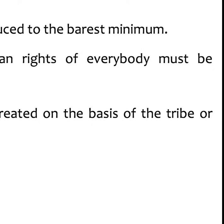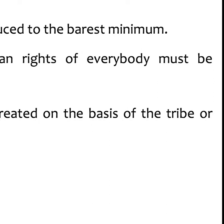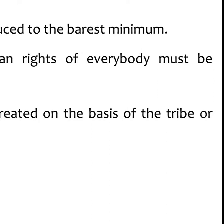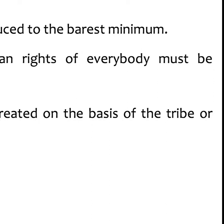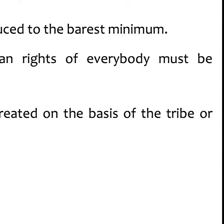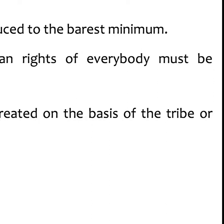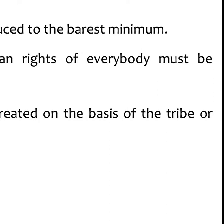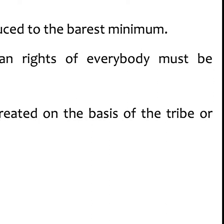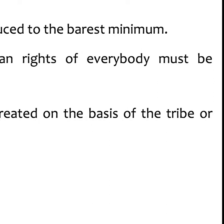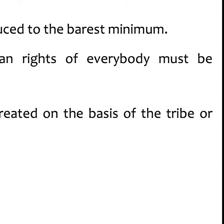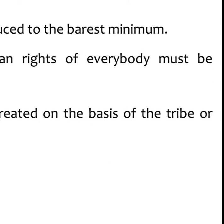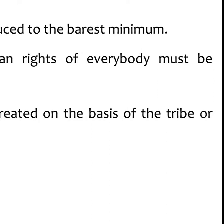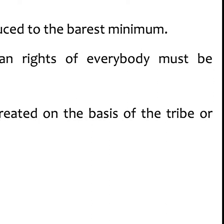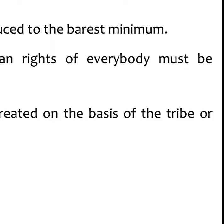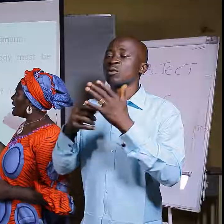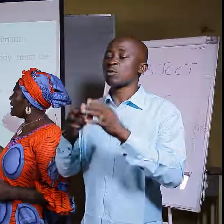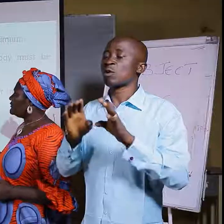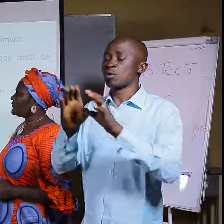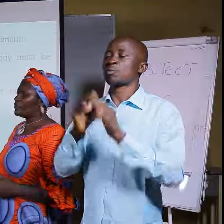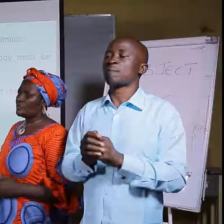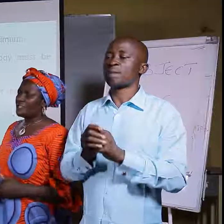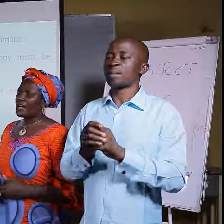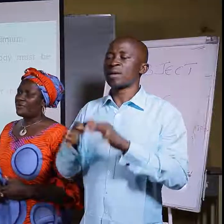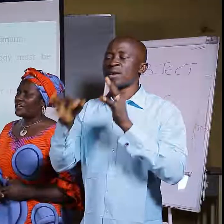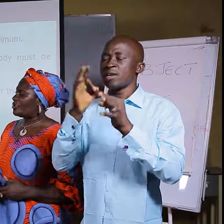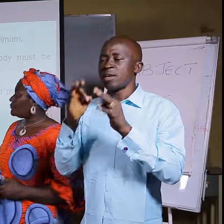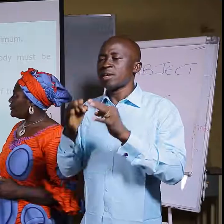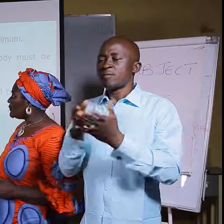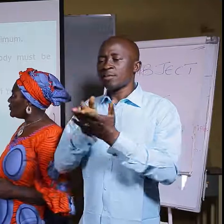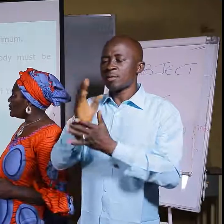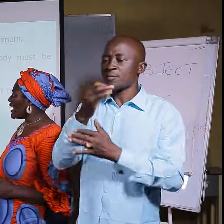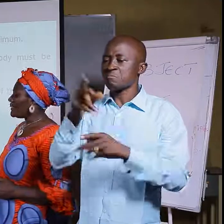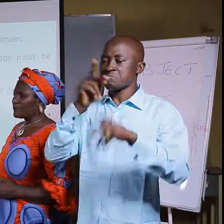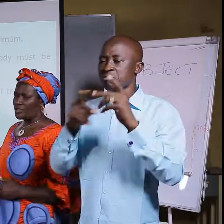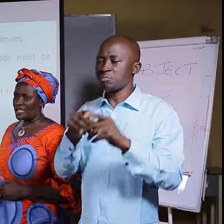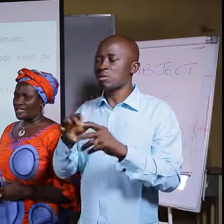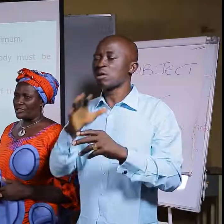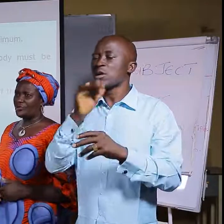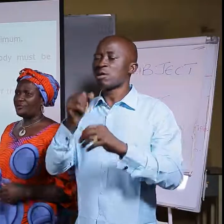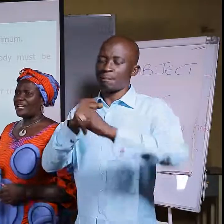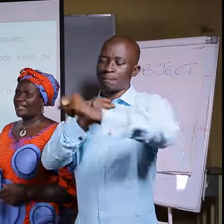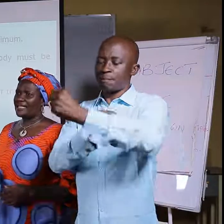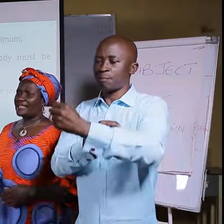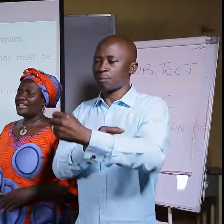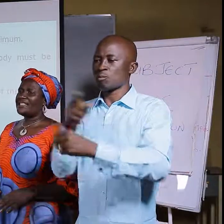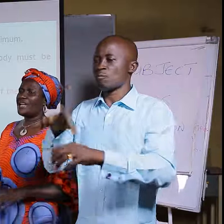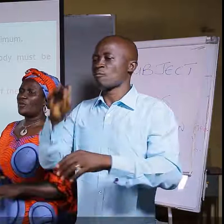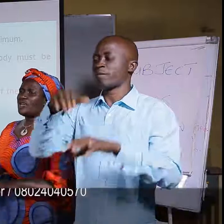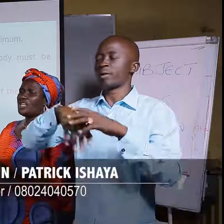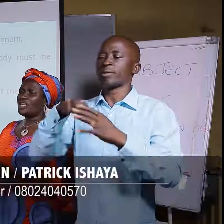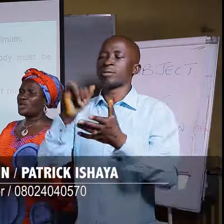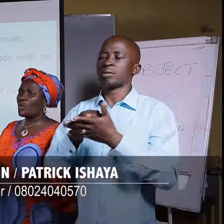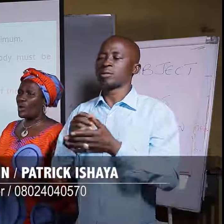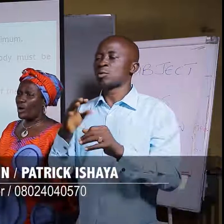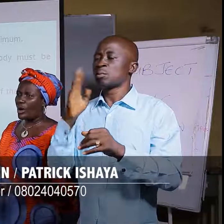what I just discussed. If the fundamental right of people are protected, you'll find out that there will